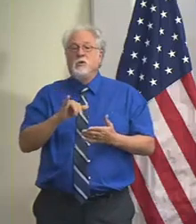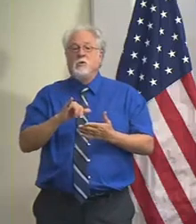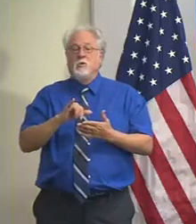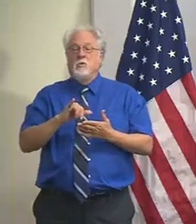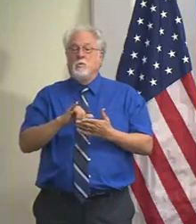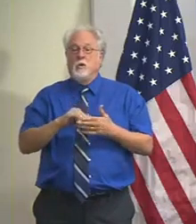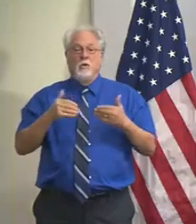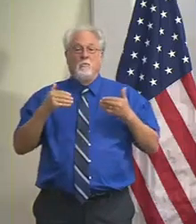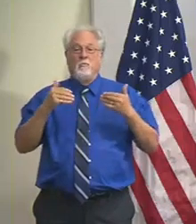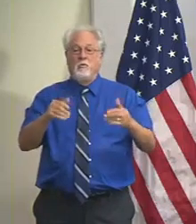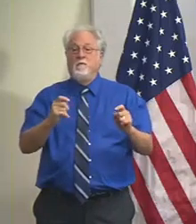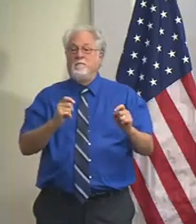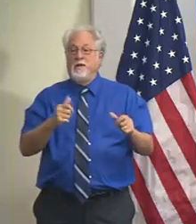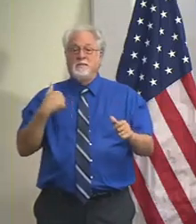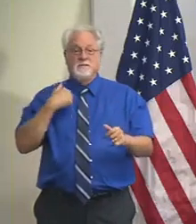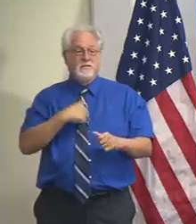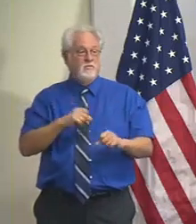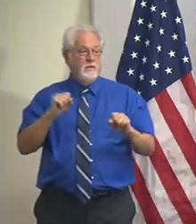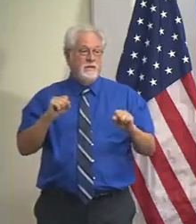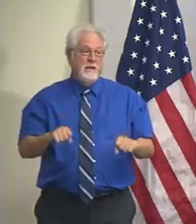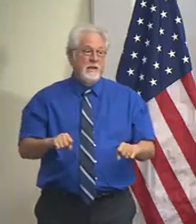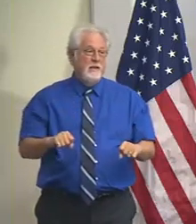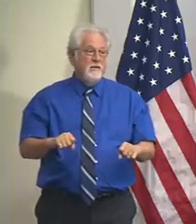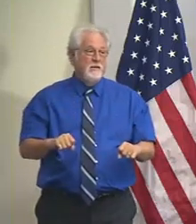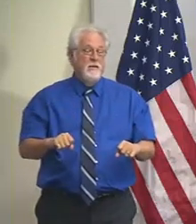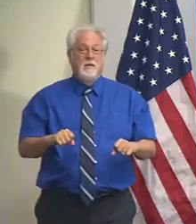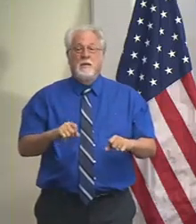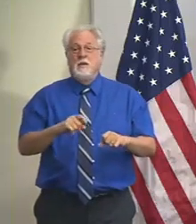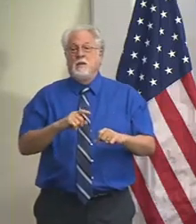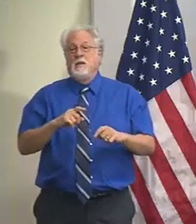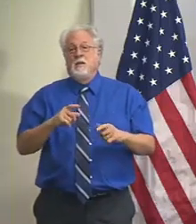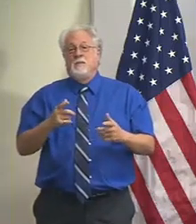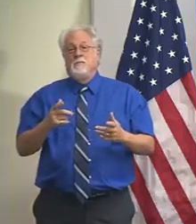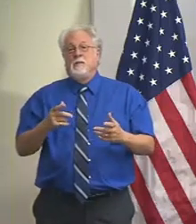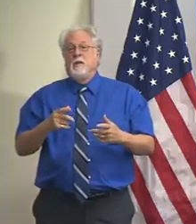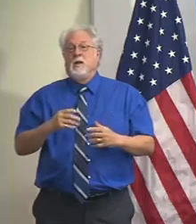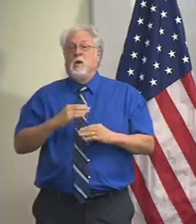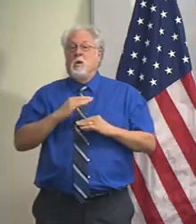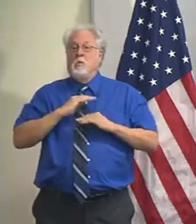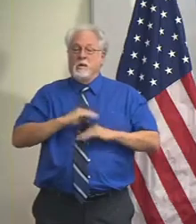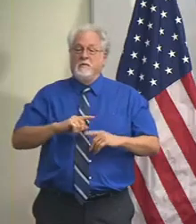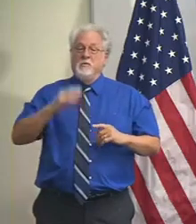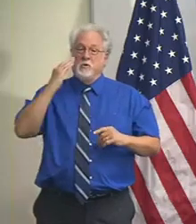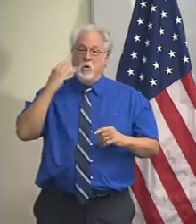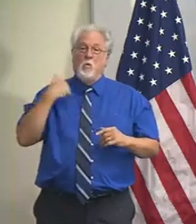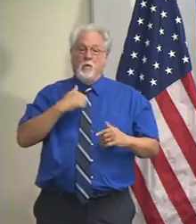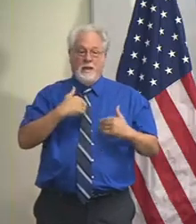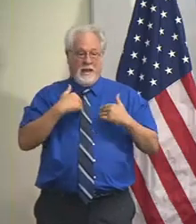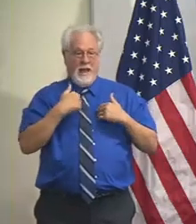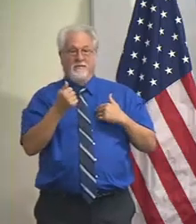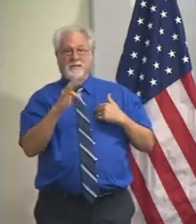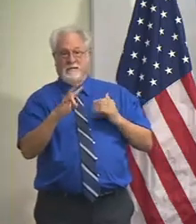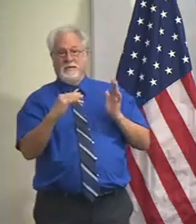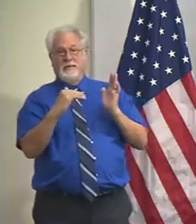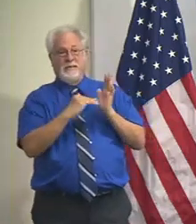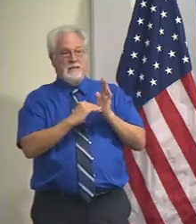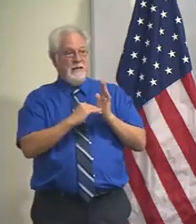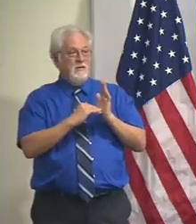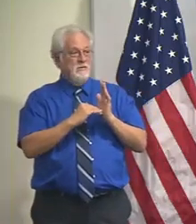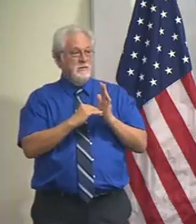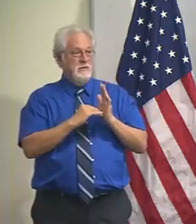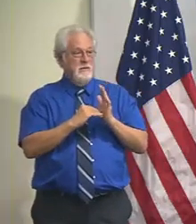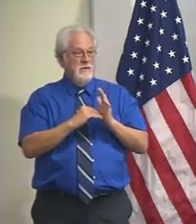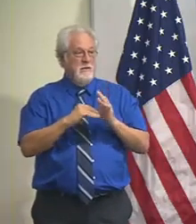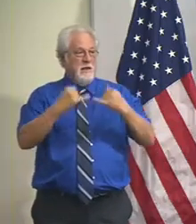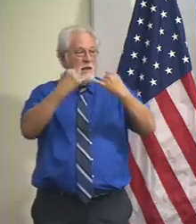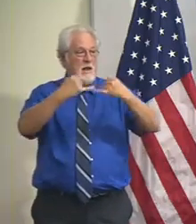just as fast as we possibly can. It's a relief for us to know that we have those 17,000